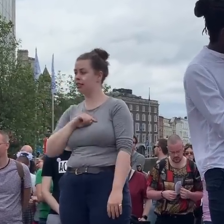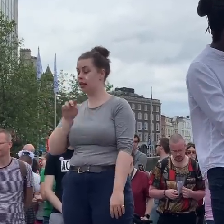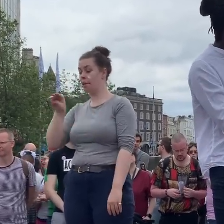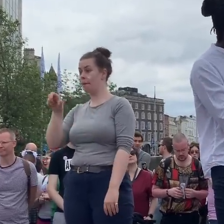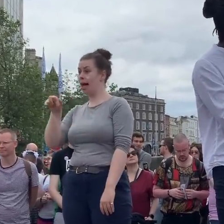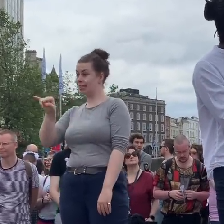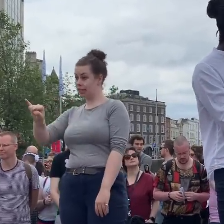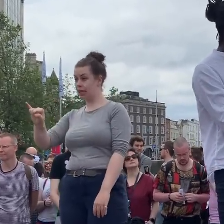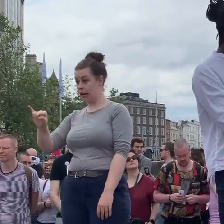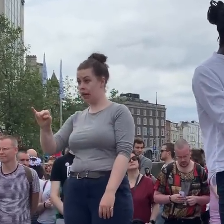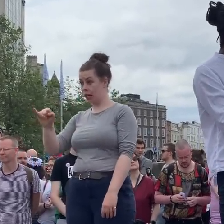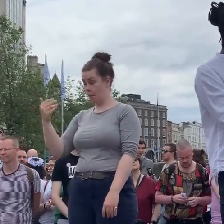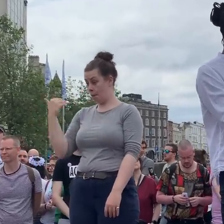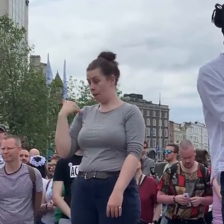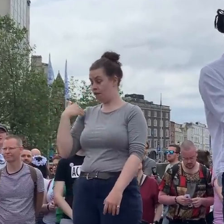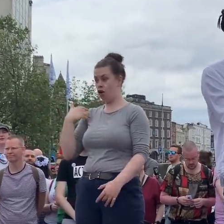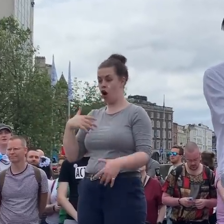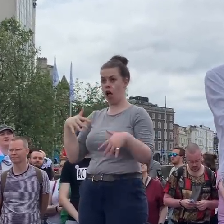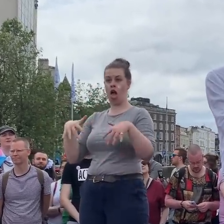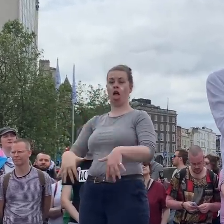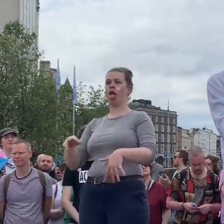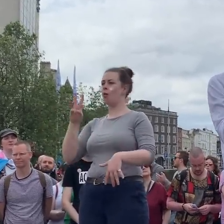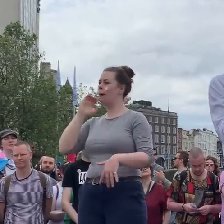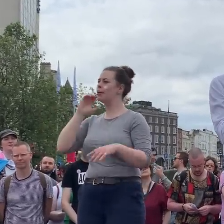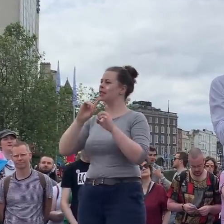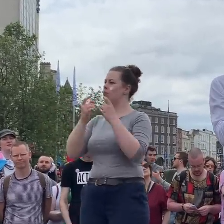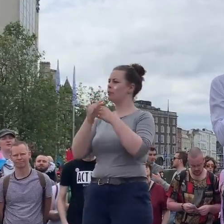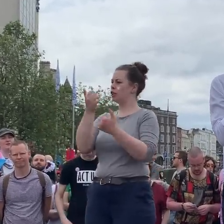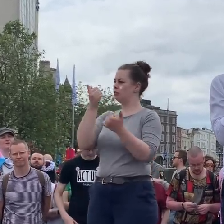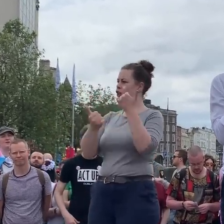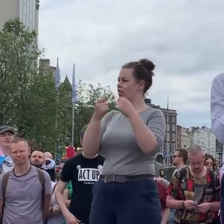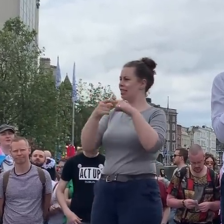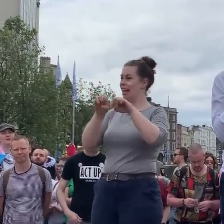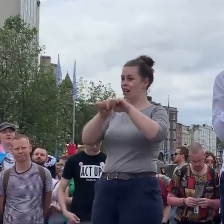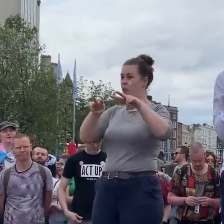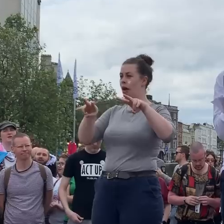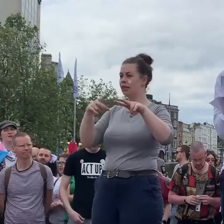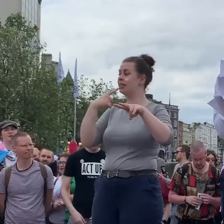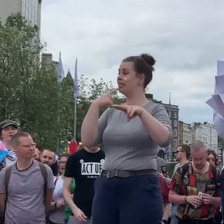in Ireland, was left bewildered when the Department of Justice and Equality raised the rainbow